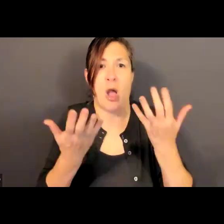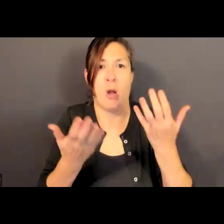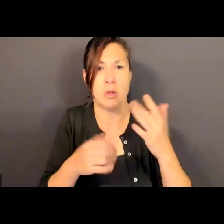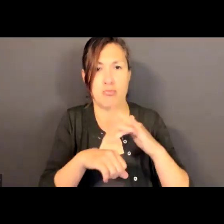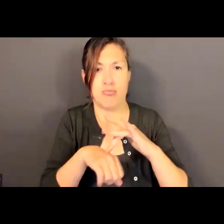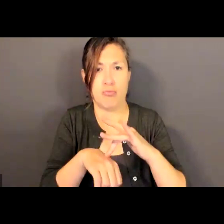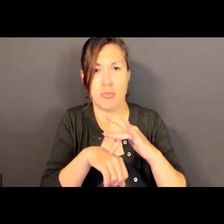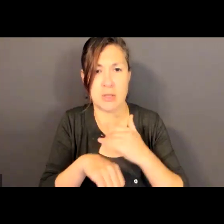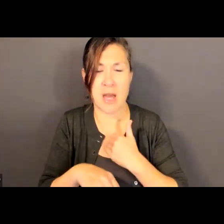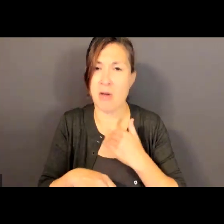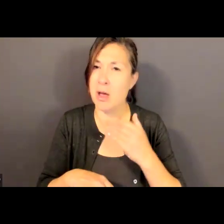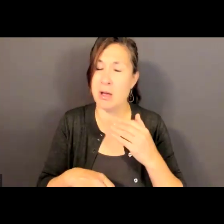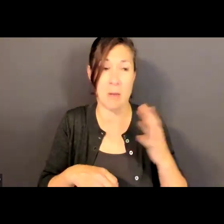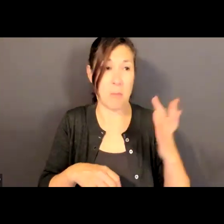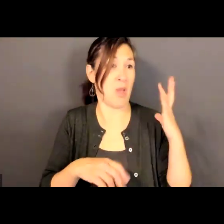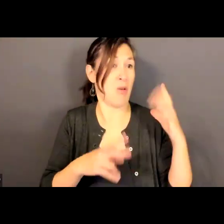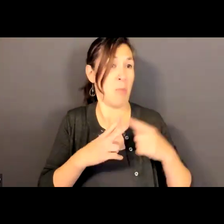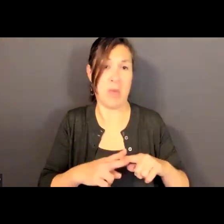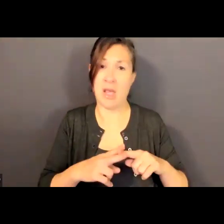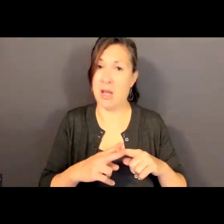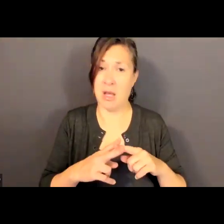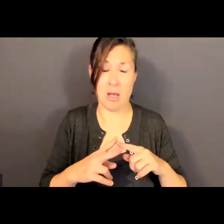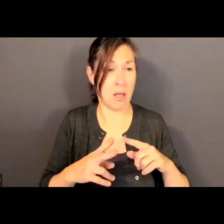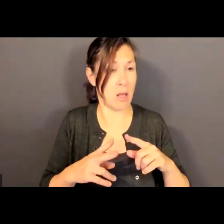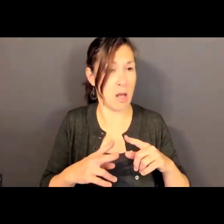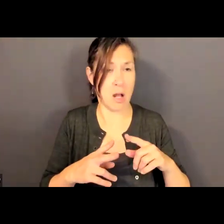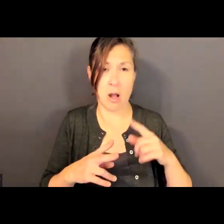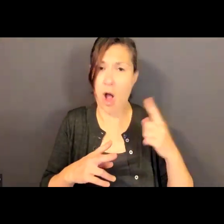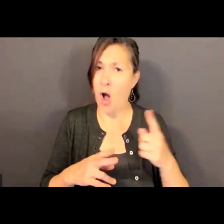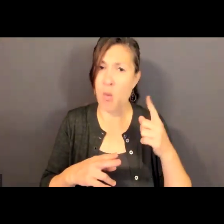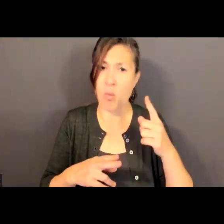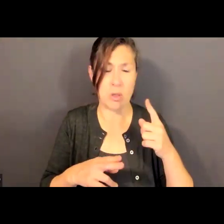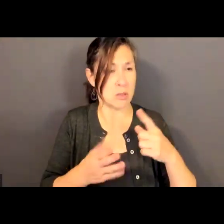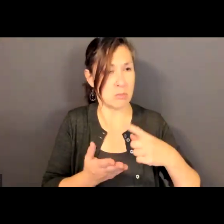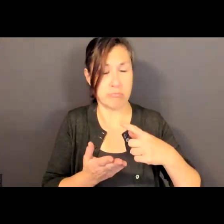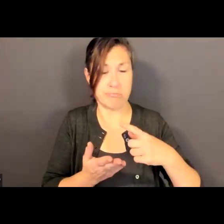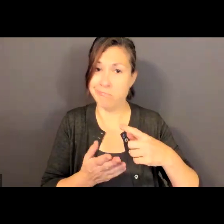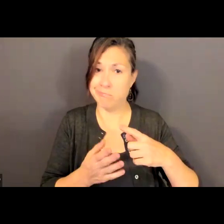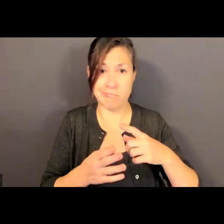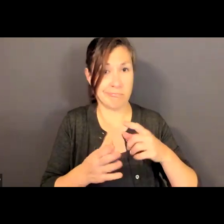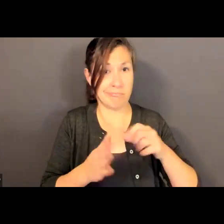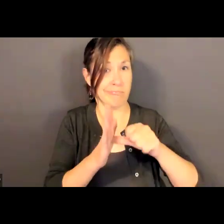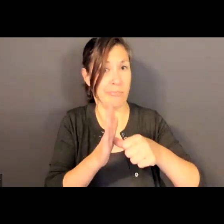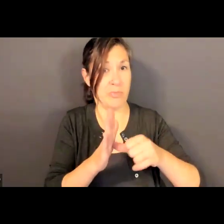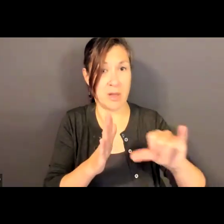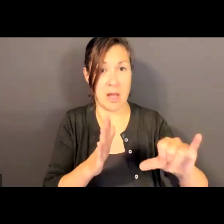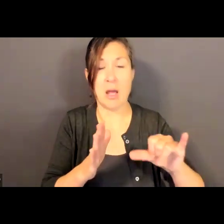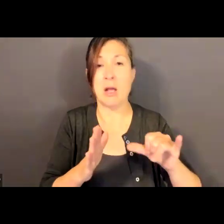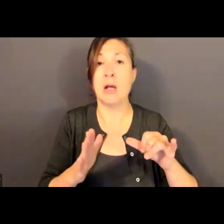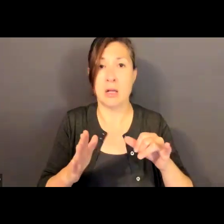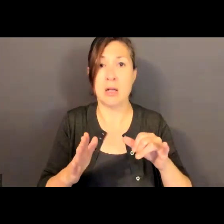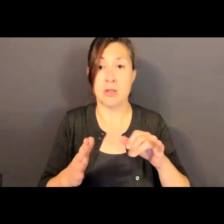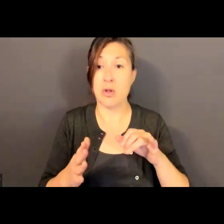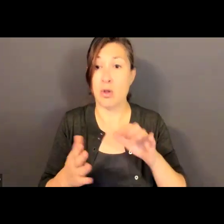preliminary conversations. And so as schools are aligning the work, the district also has to align itself